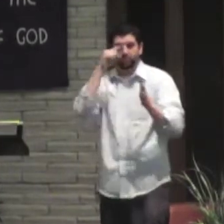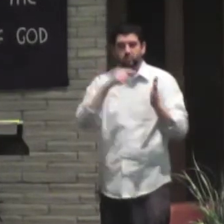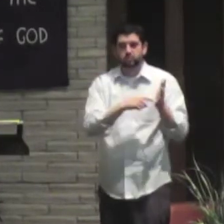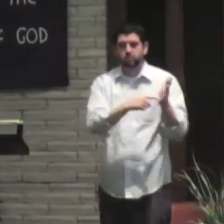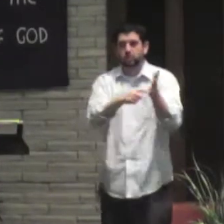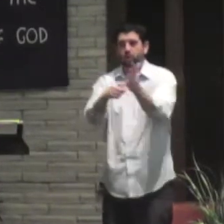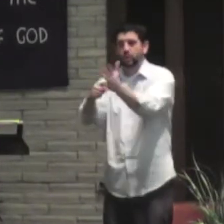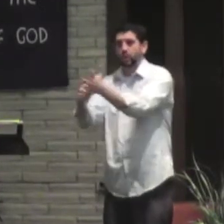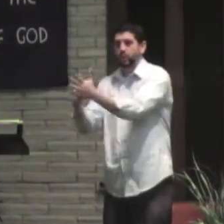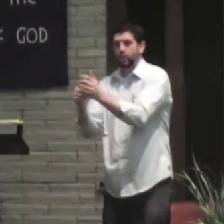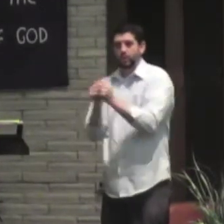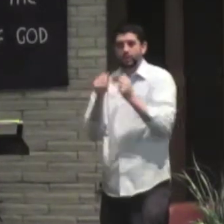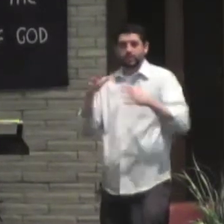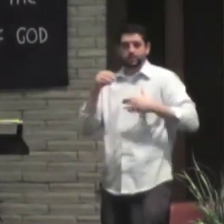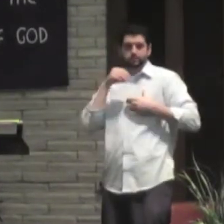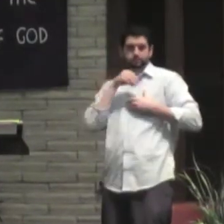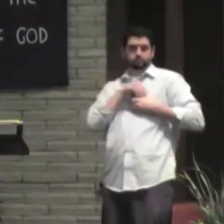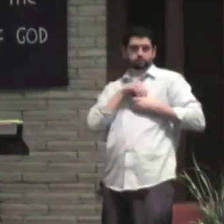them.